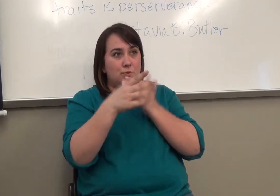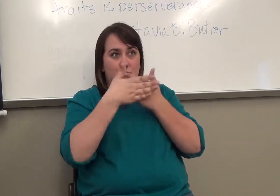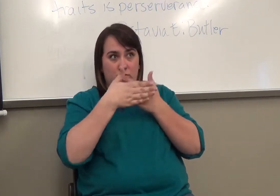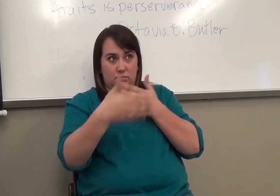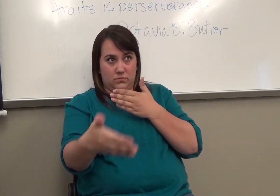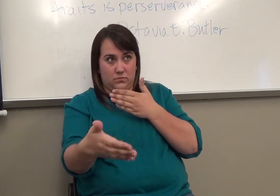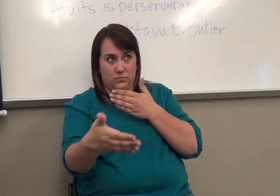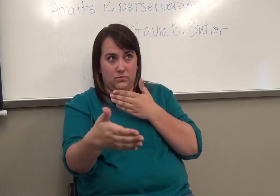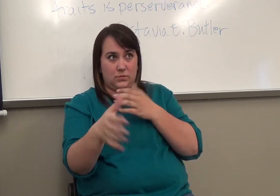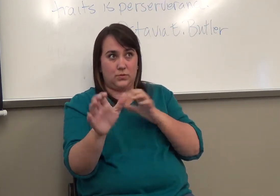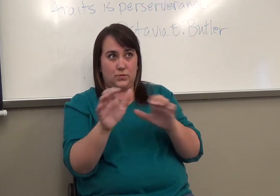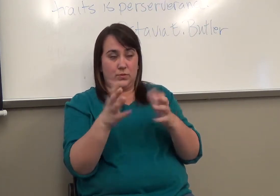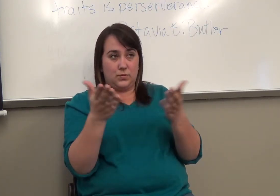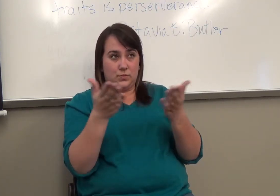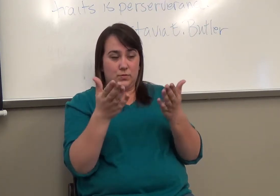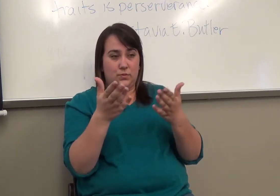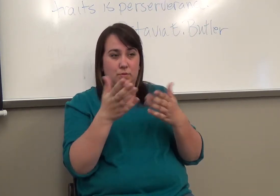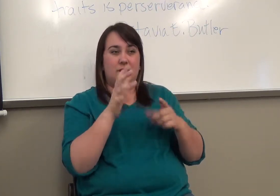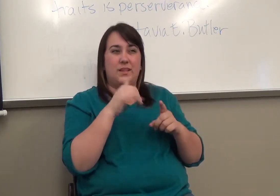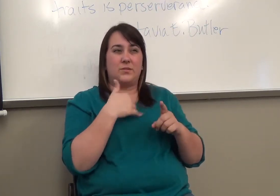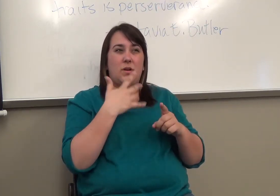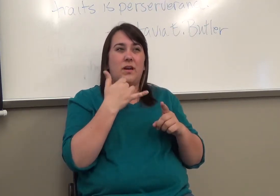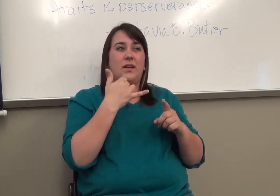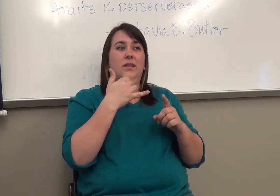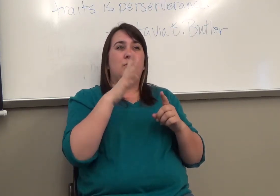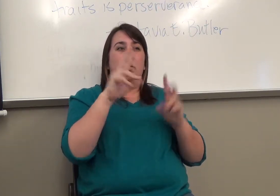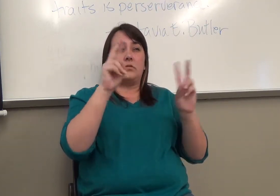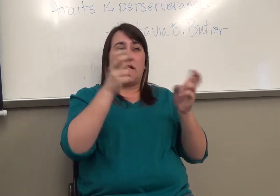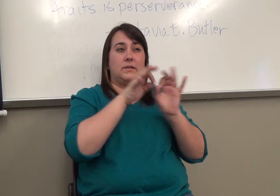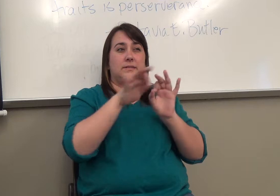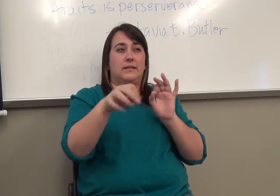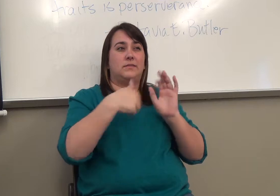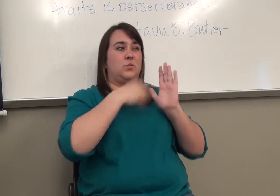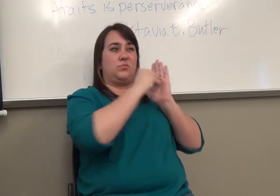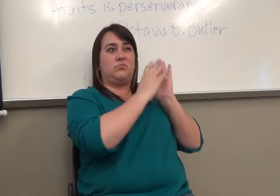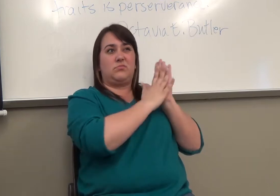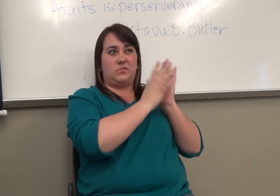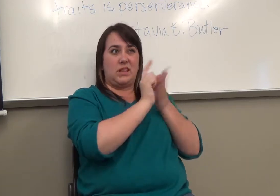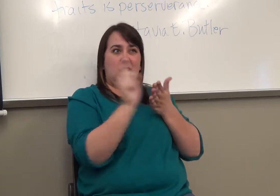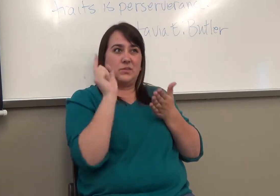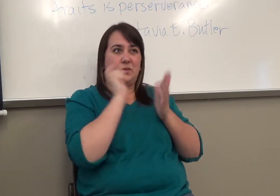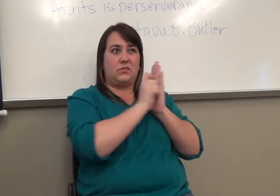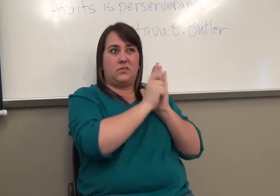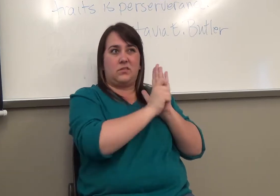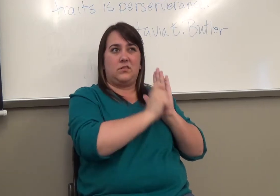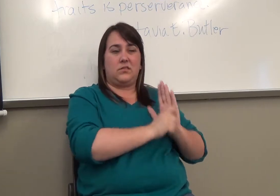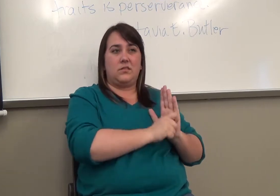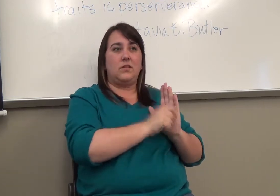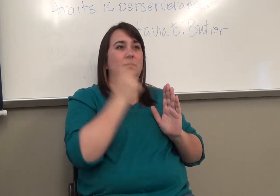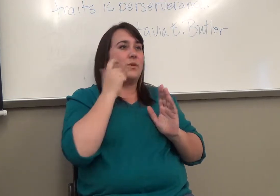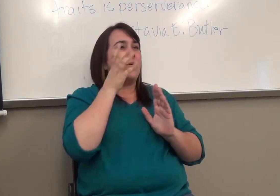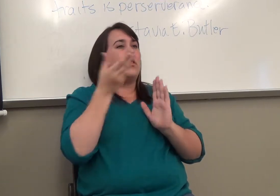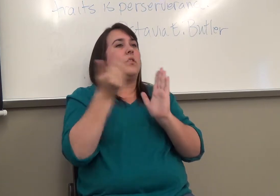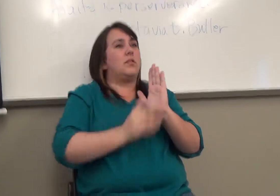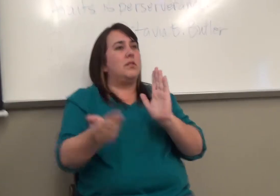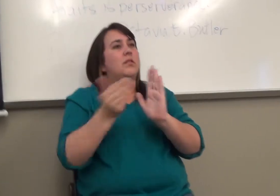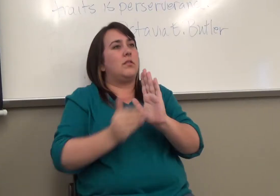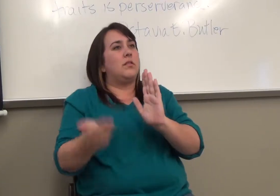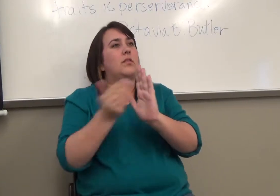and this is one of the reasons I had you guys put all those topic sentences up on the board the other day, because we're going to keep doing that kind of thing. I really